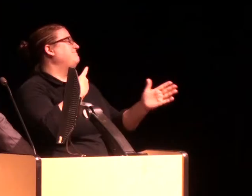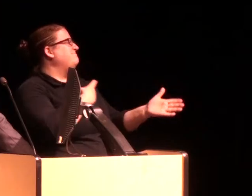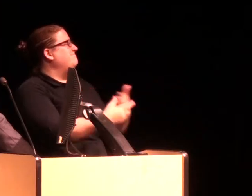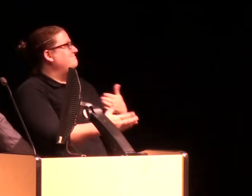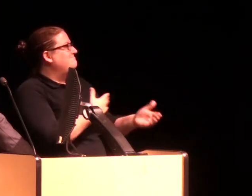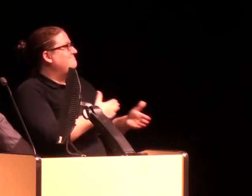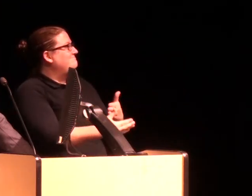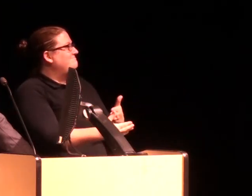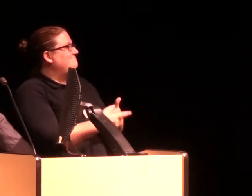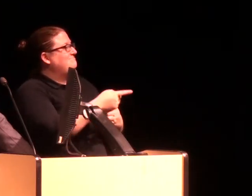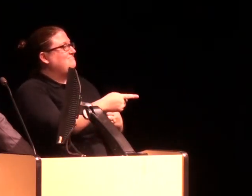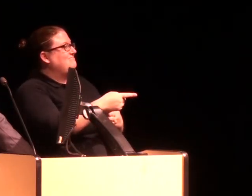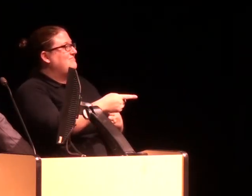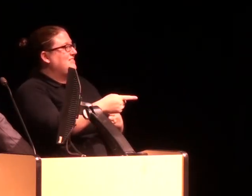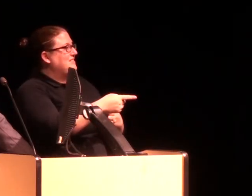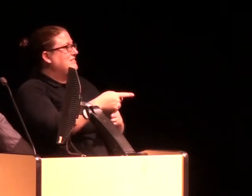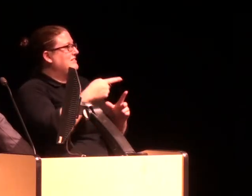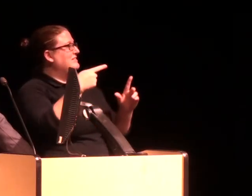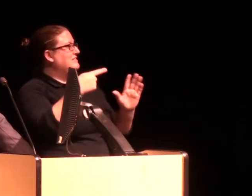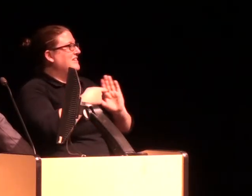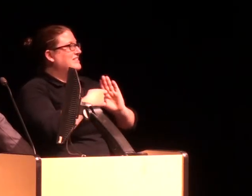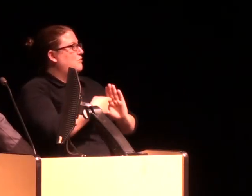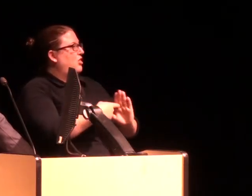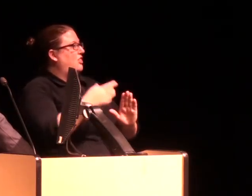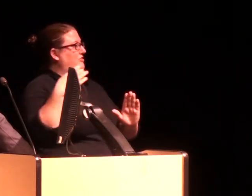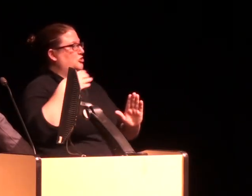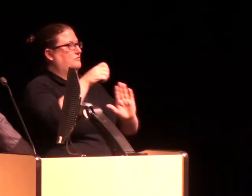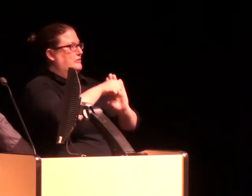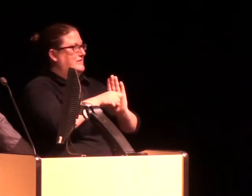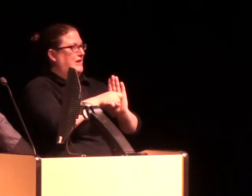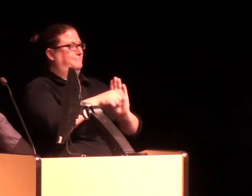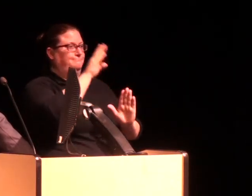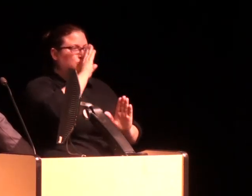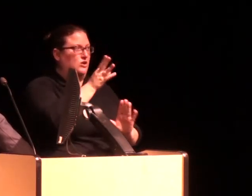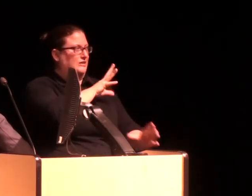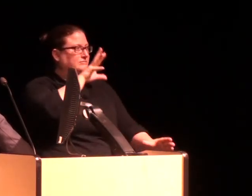is a blatant example of a chief of state direct involvement in an act